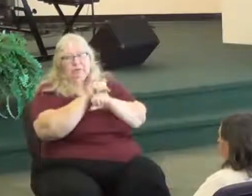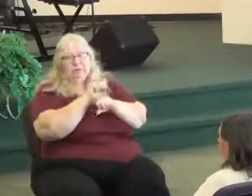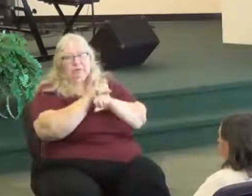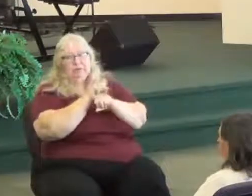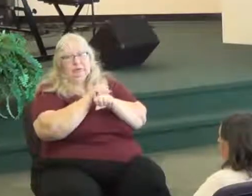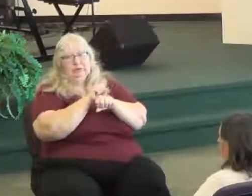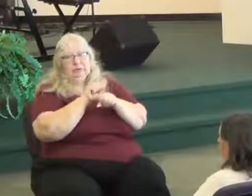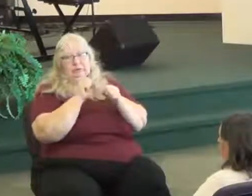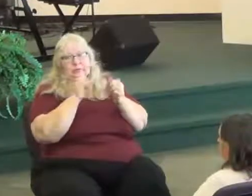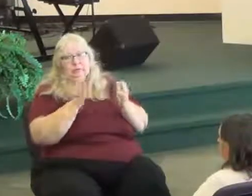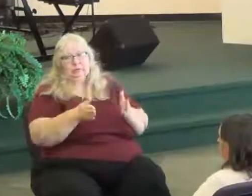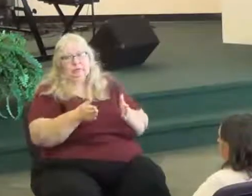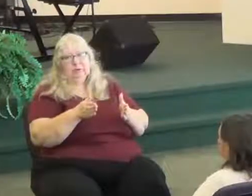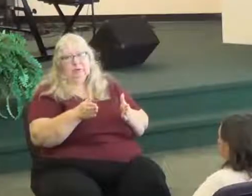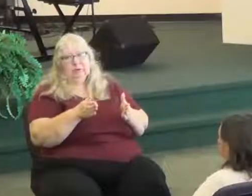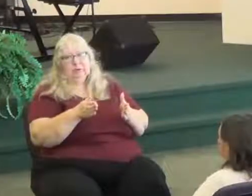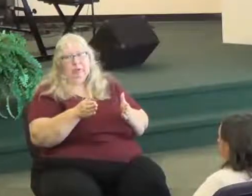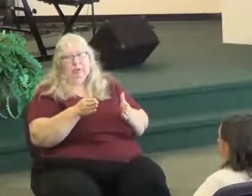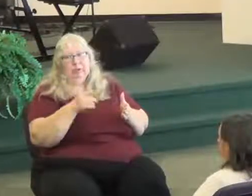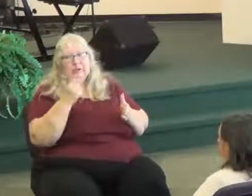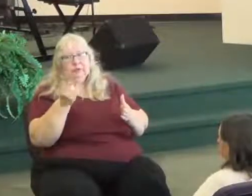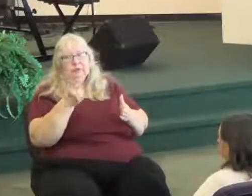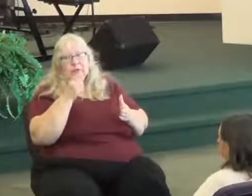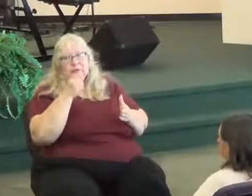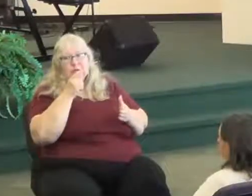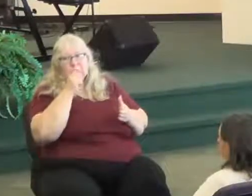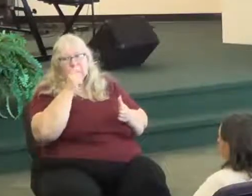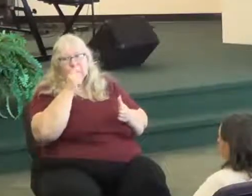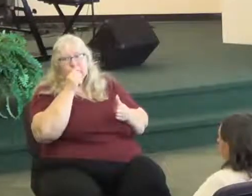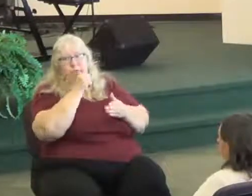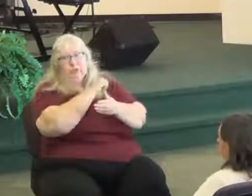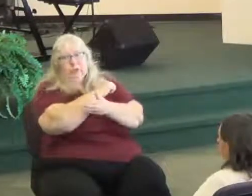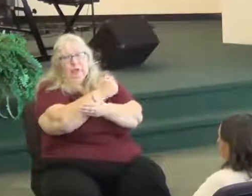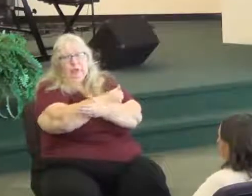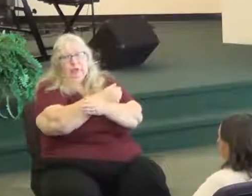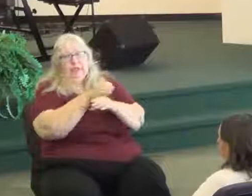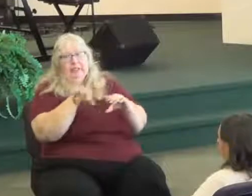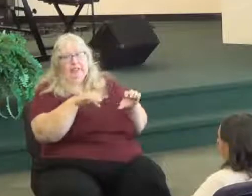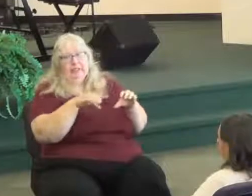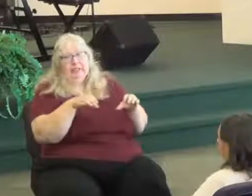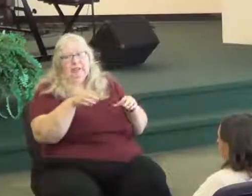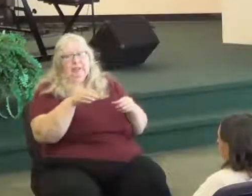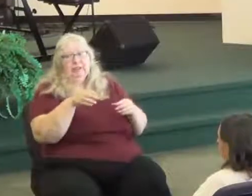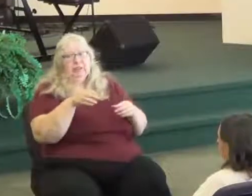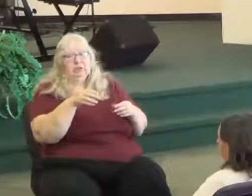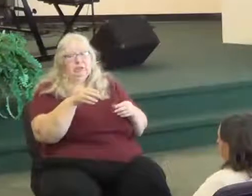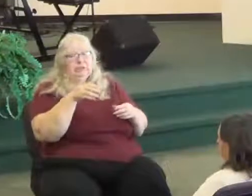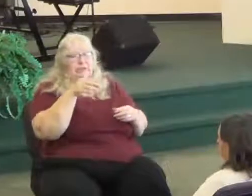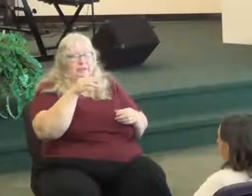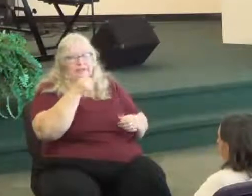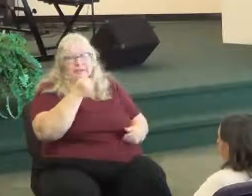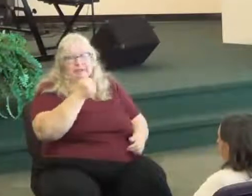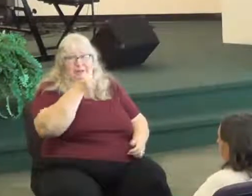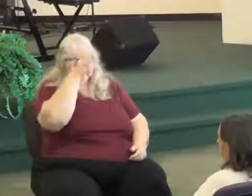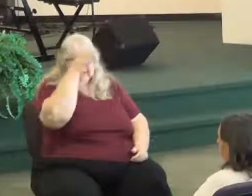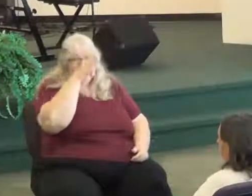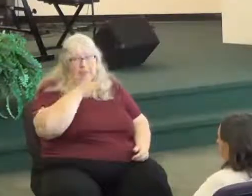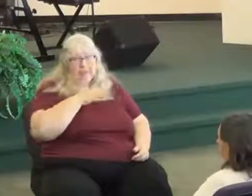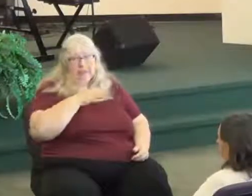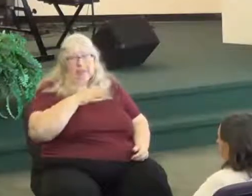it. So they're standing at a distance and they're calling out in a loud voice, "Jesus, Master, have pity on